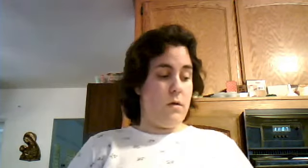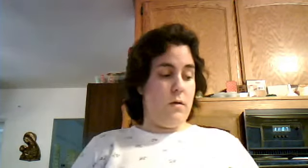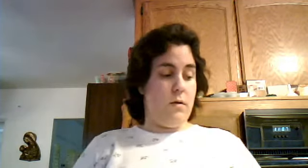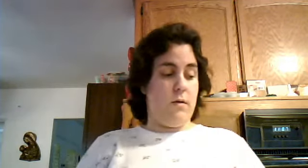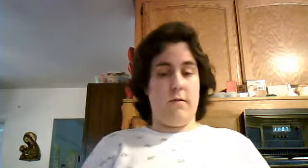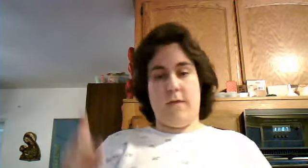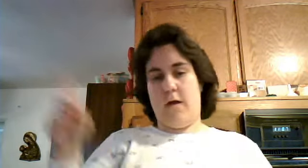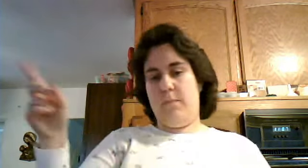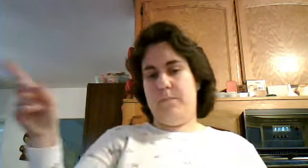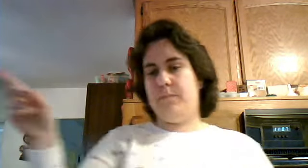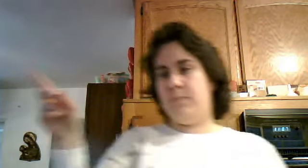There.